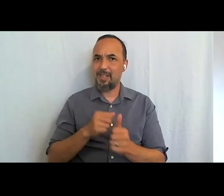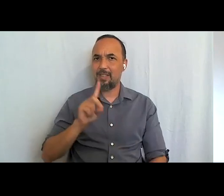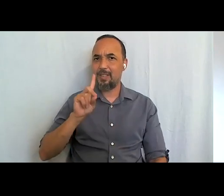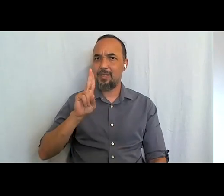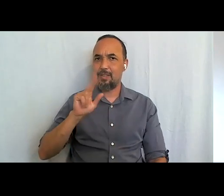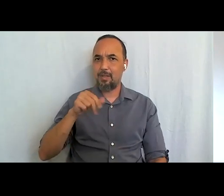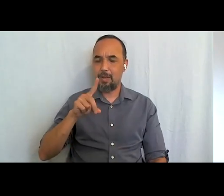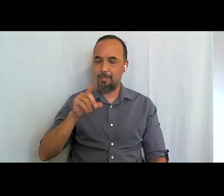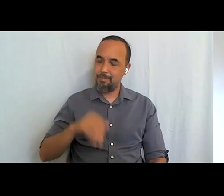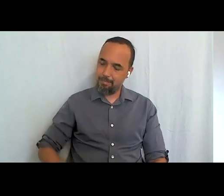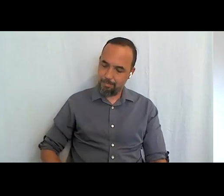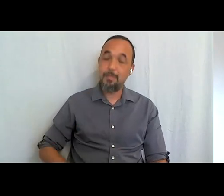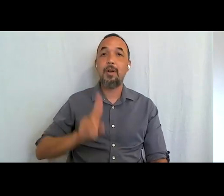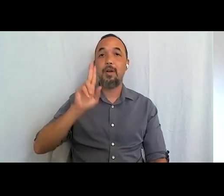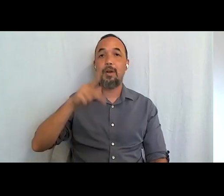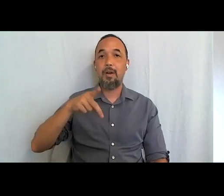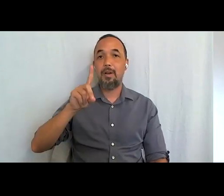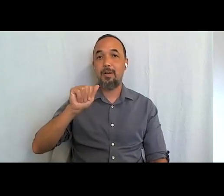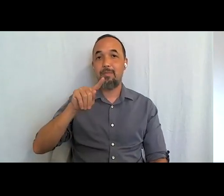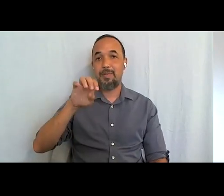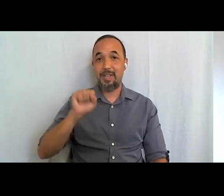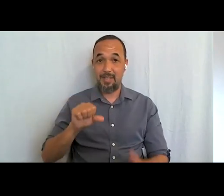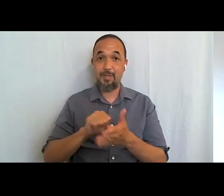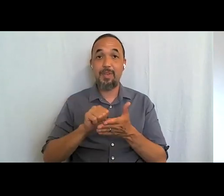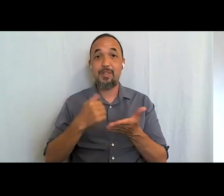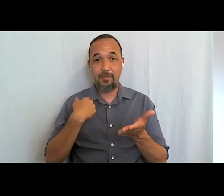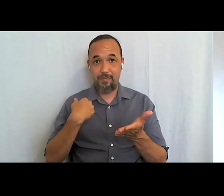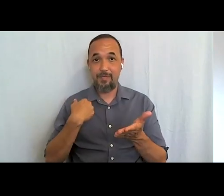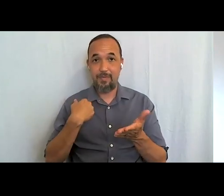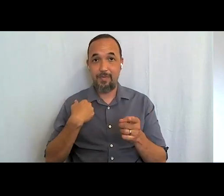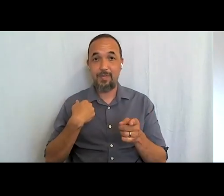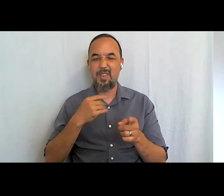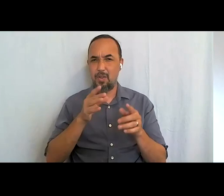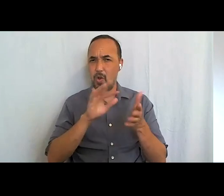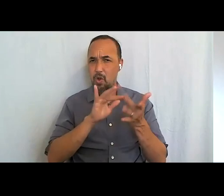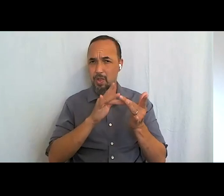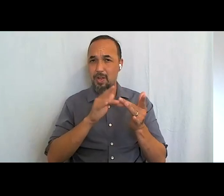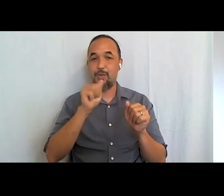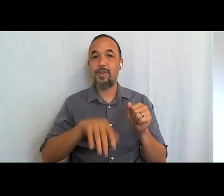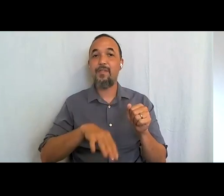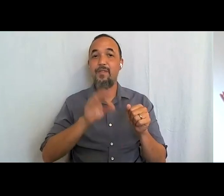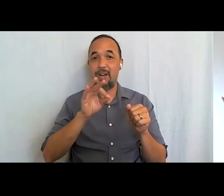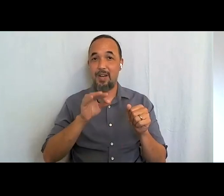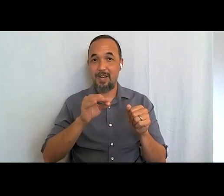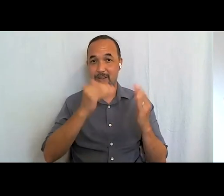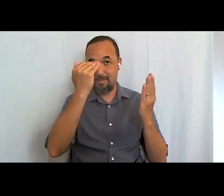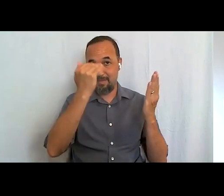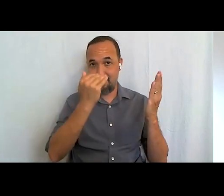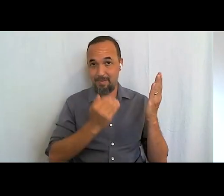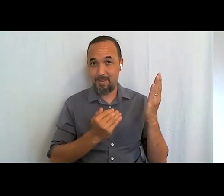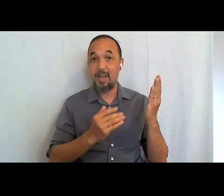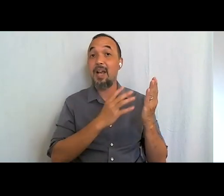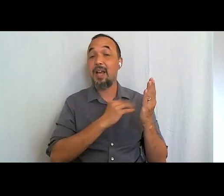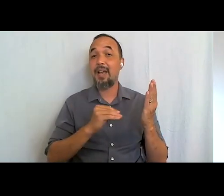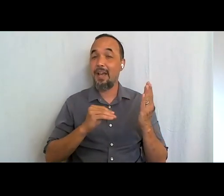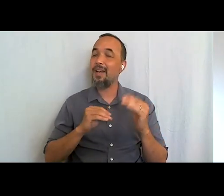is gish.com/updates. There will be an updates page with listings. We also put the word out on social